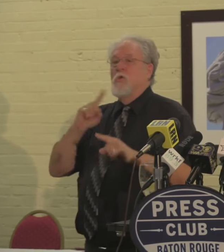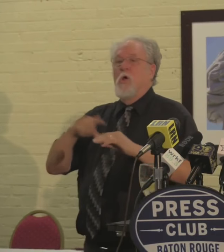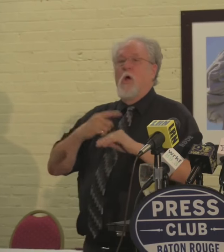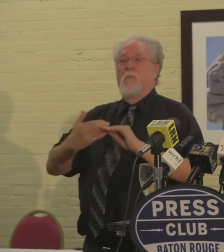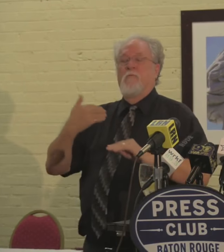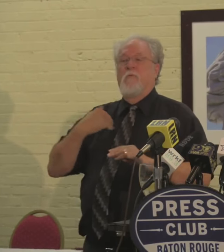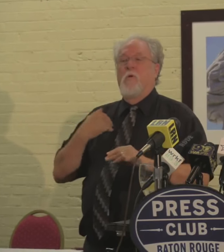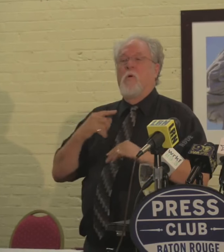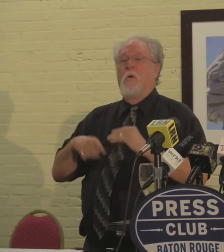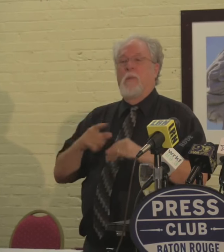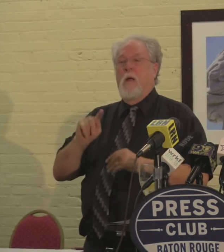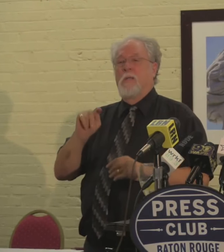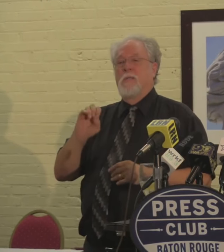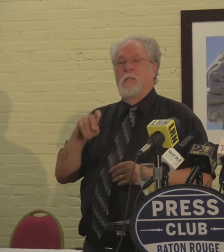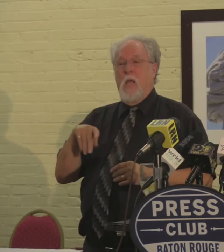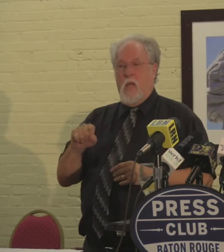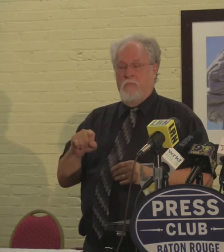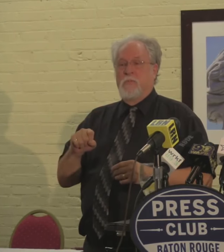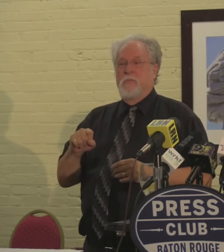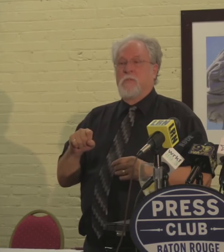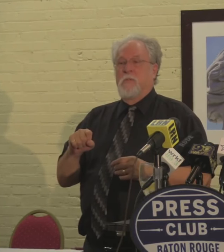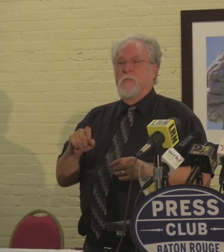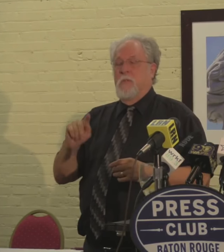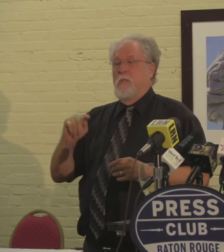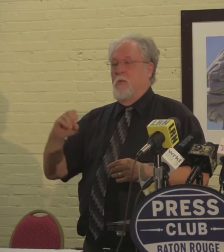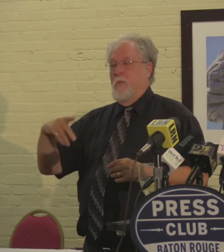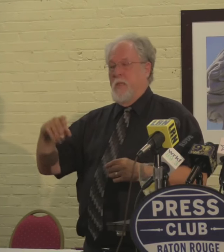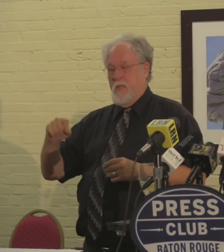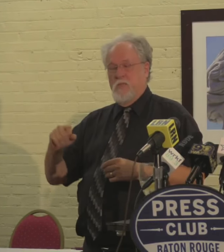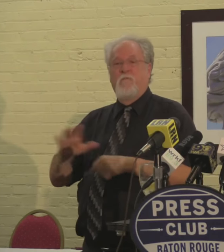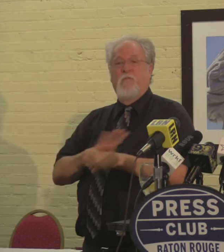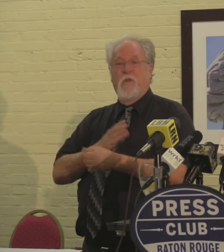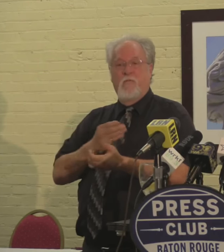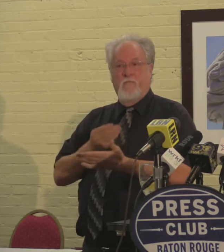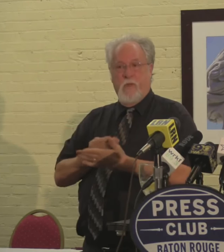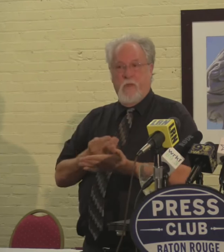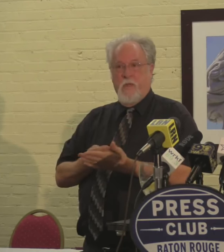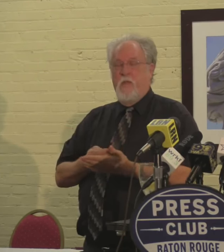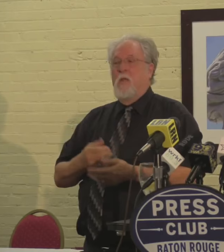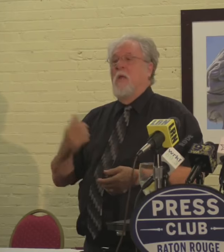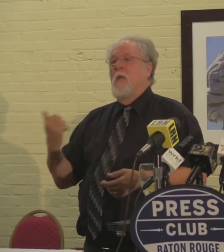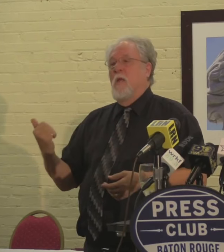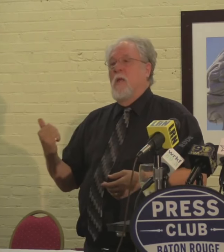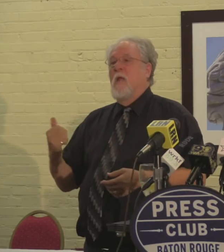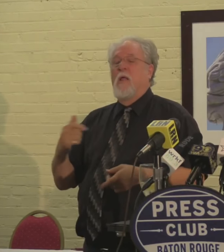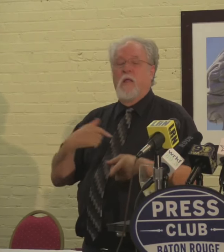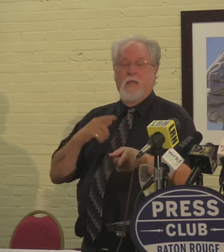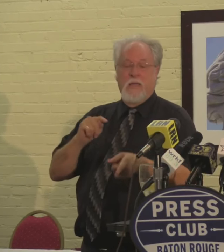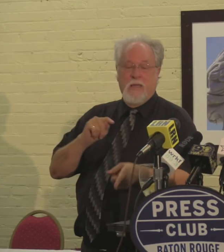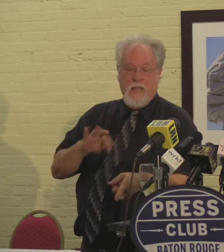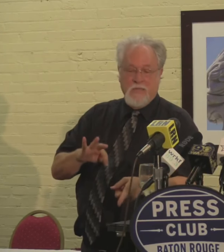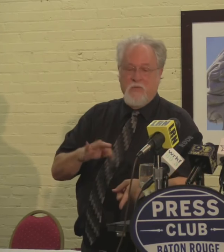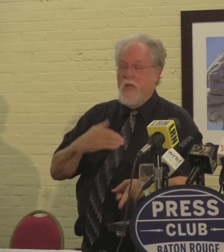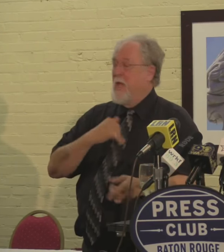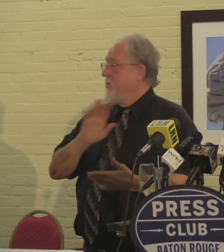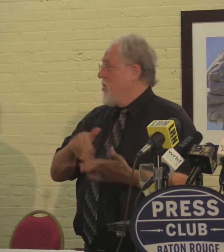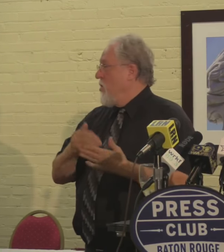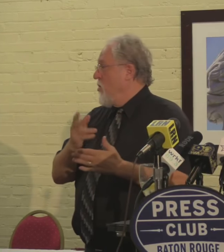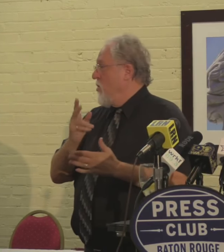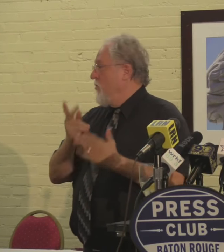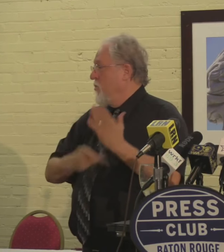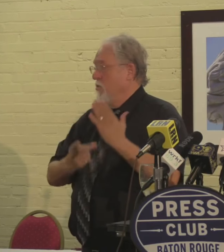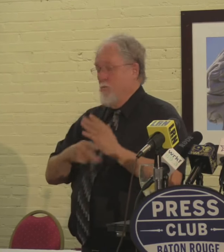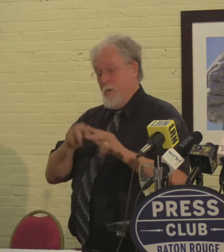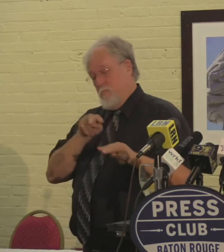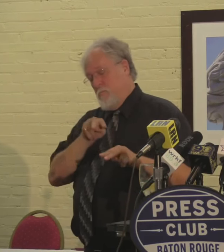mentioned TOPS, when you were talking Yeah. about that were fully funded last year. Well, there's been, of course, this task force that has had the whole program under a